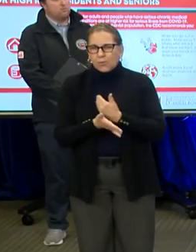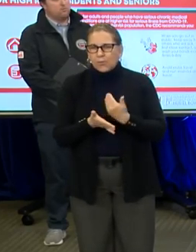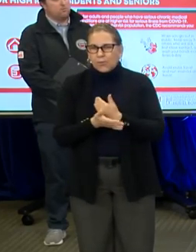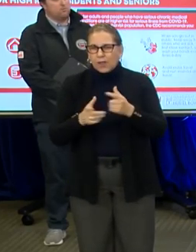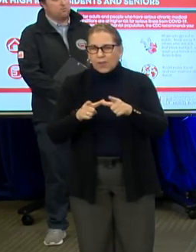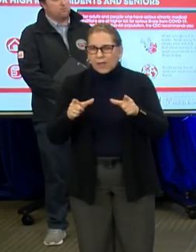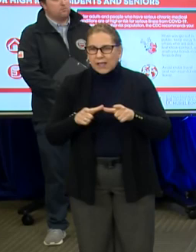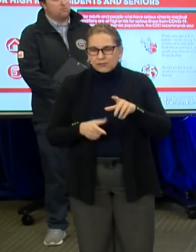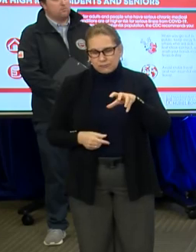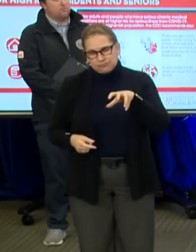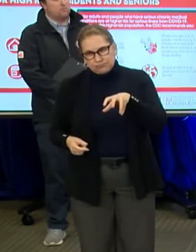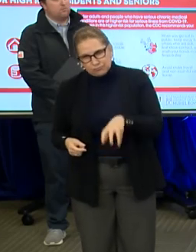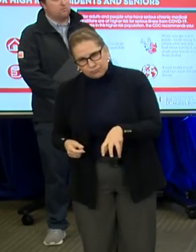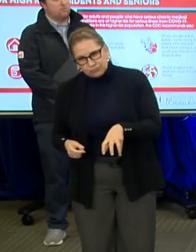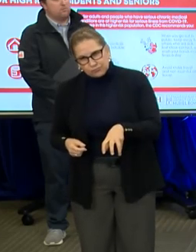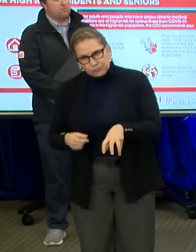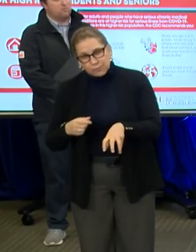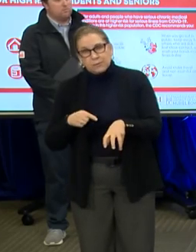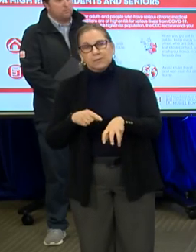testing in the coming days.